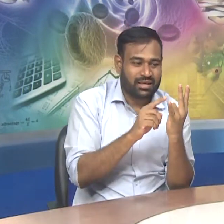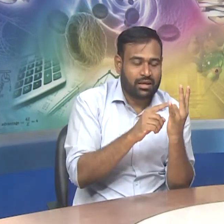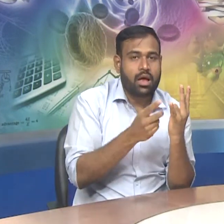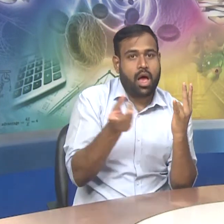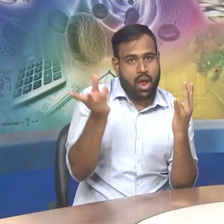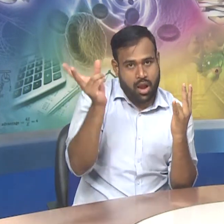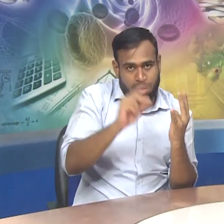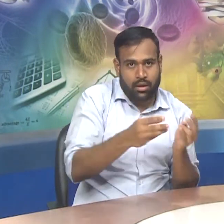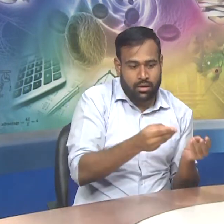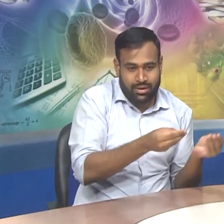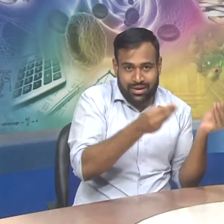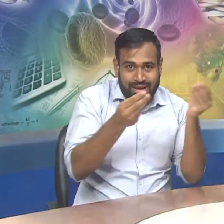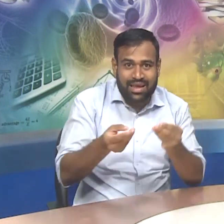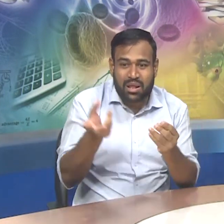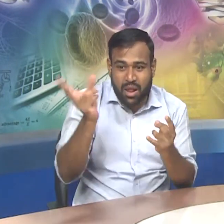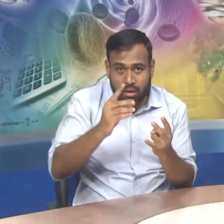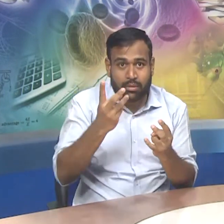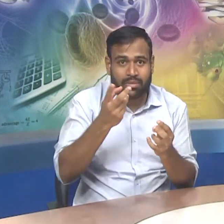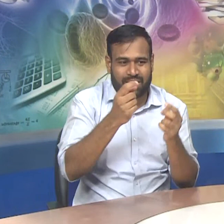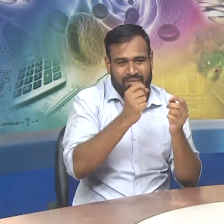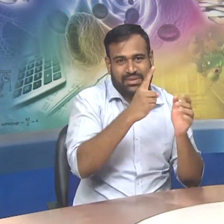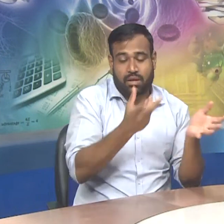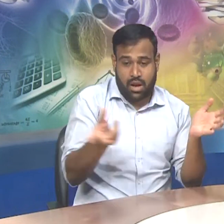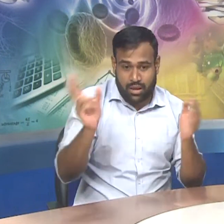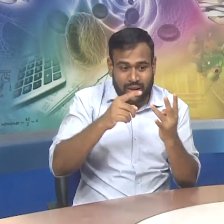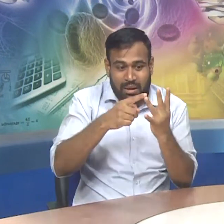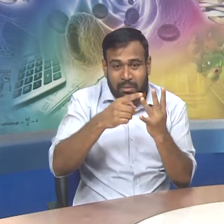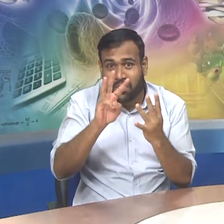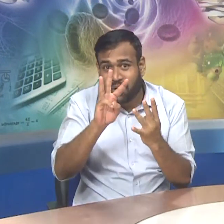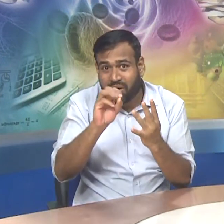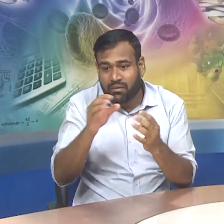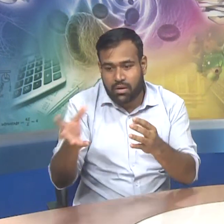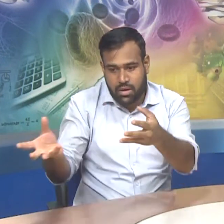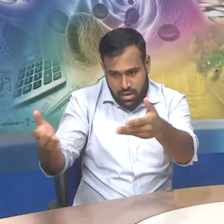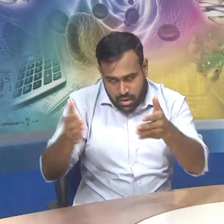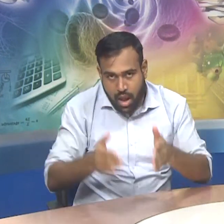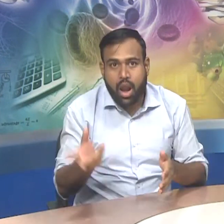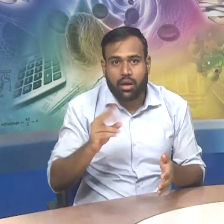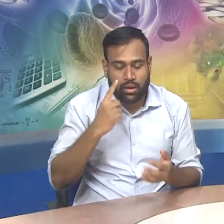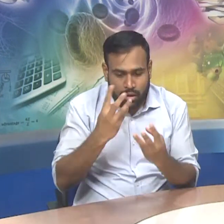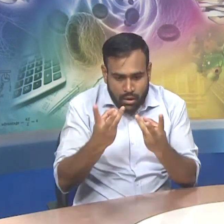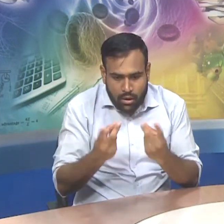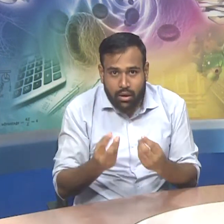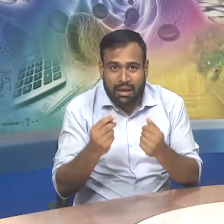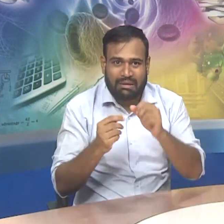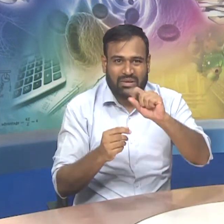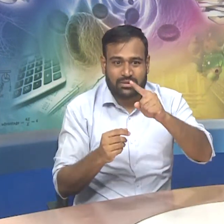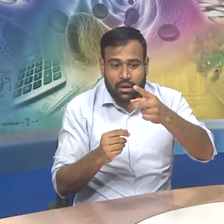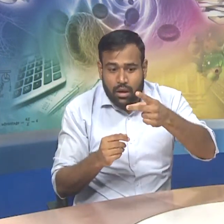And when their votes are transferred to the remaining candidates according to the voters' next preference.